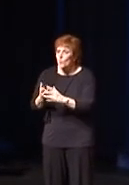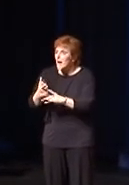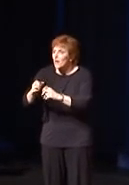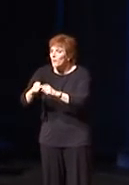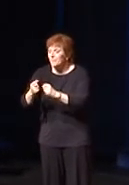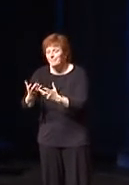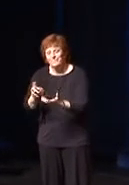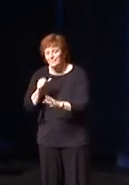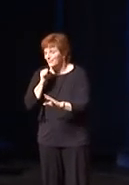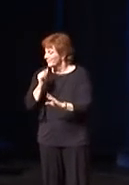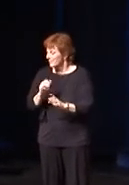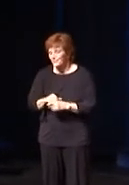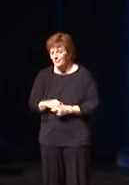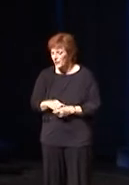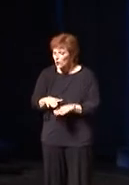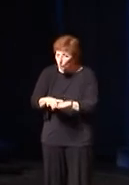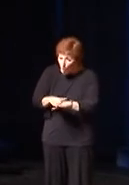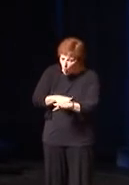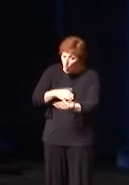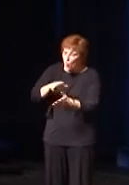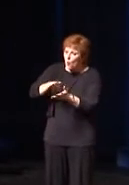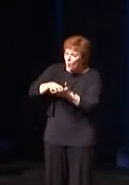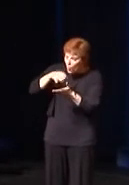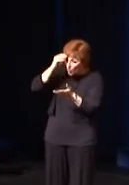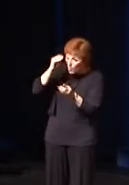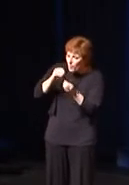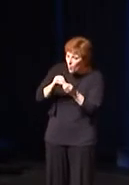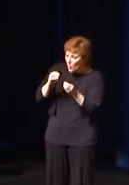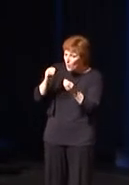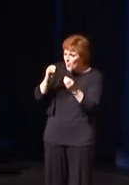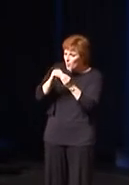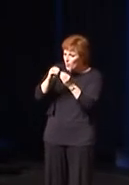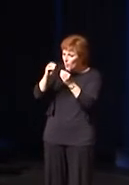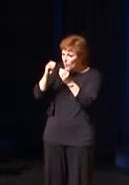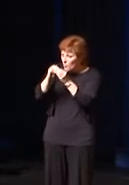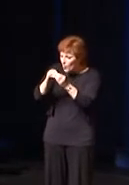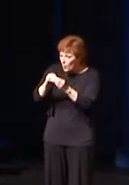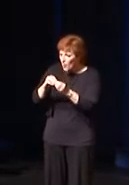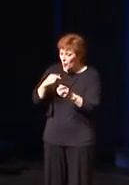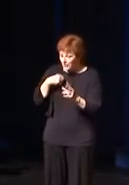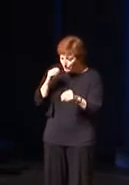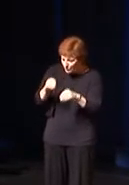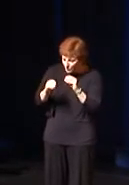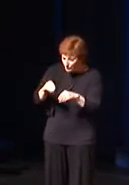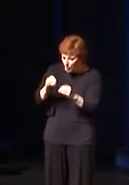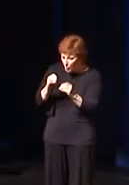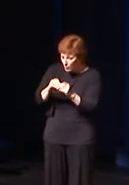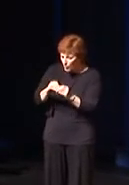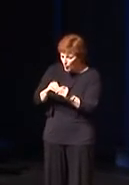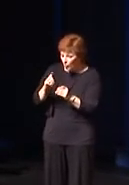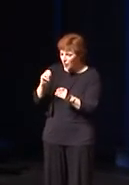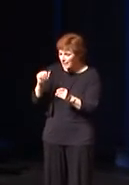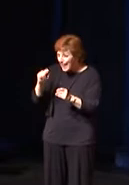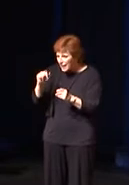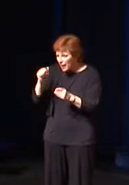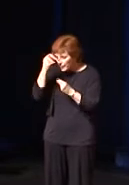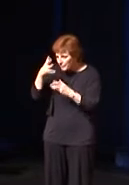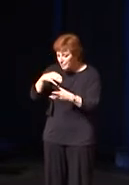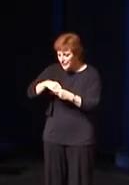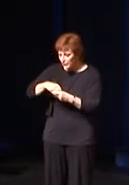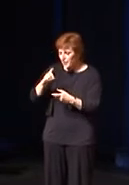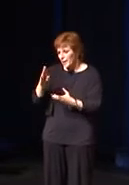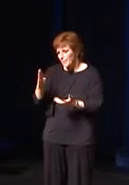slow learning more and more and more and more as I put more and more data into the database.